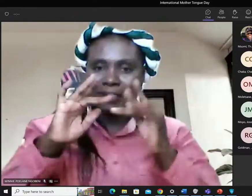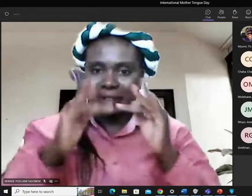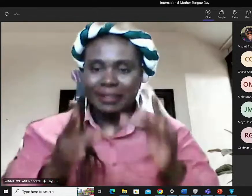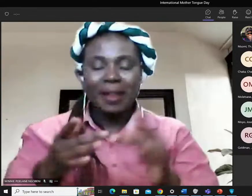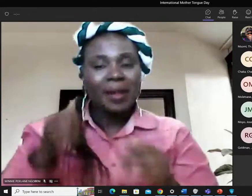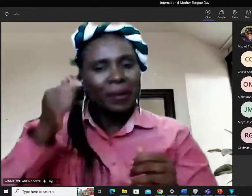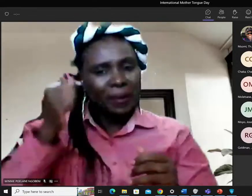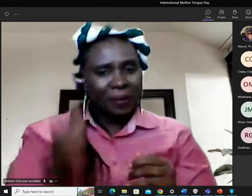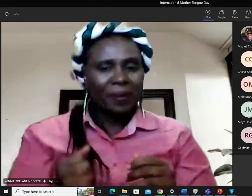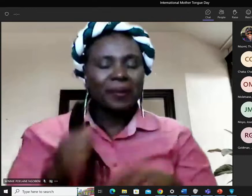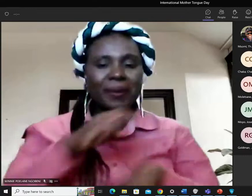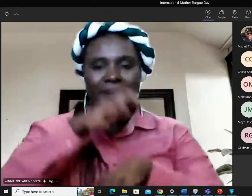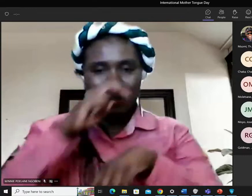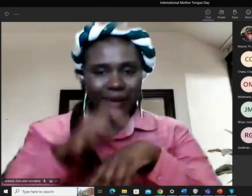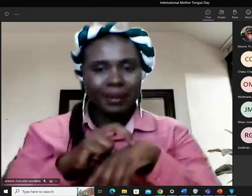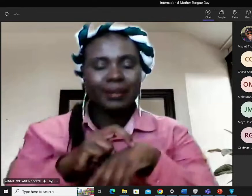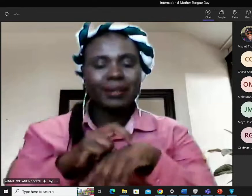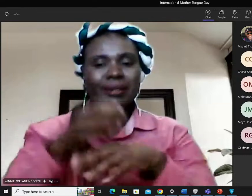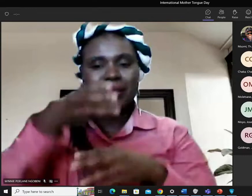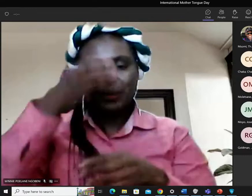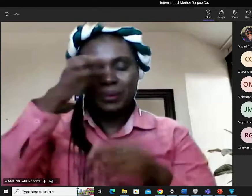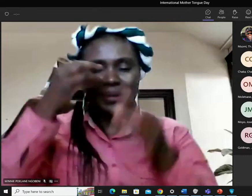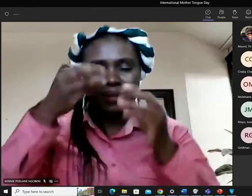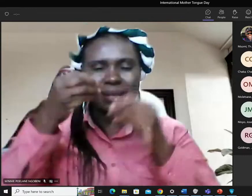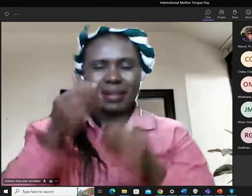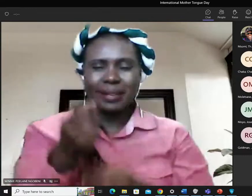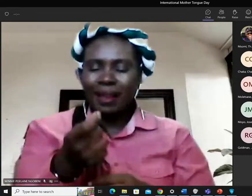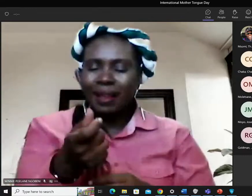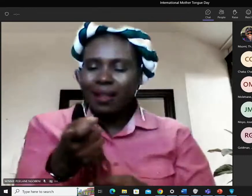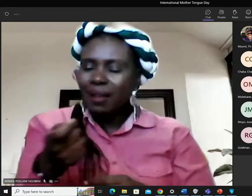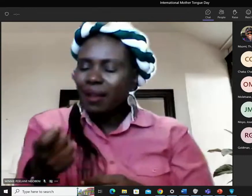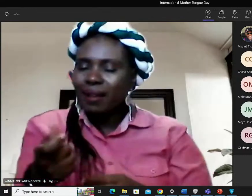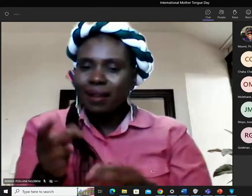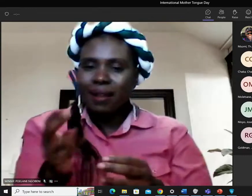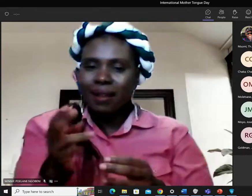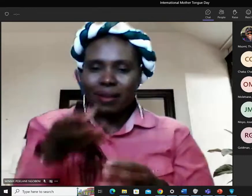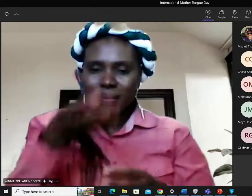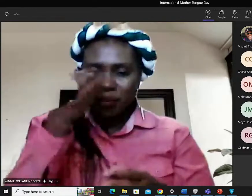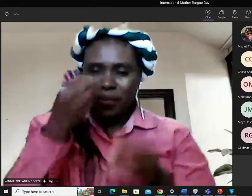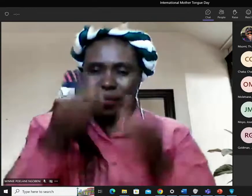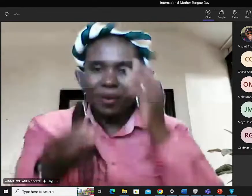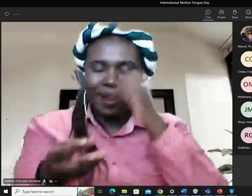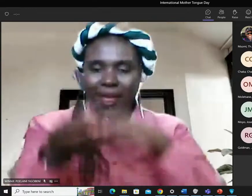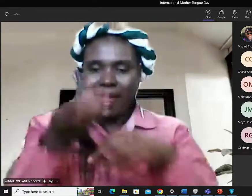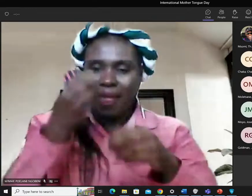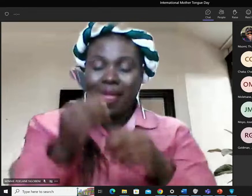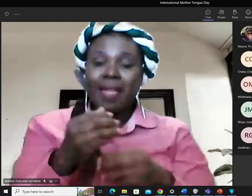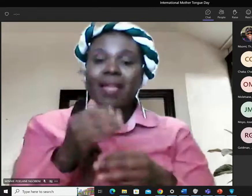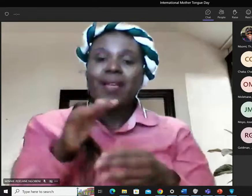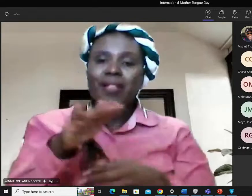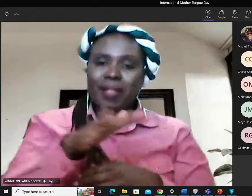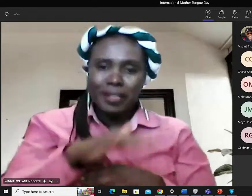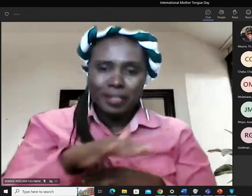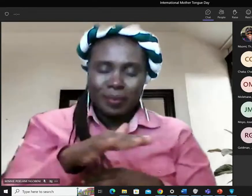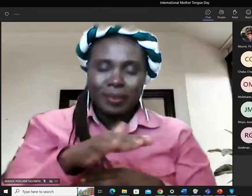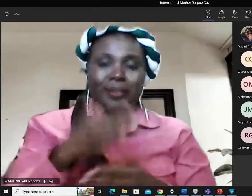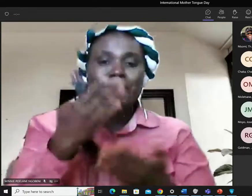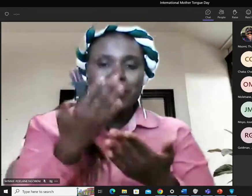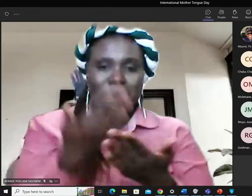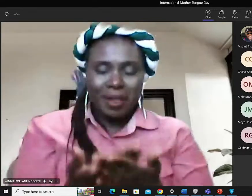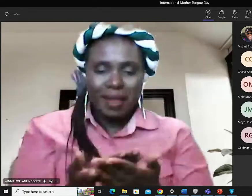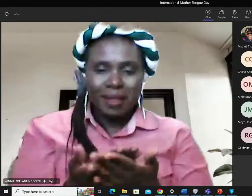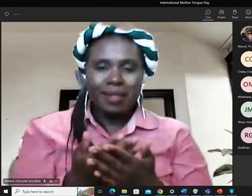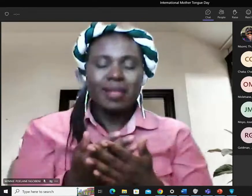Teach yourself little by little to actually get into that space, because you cannot say you are going to teach